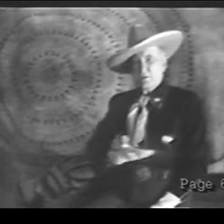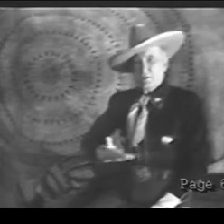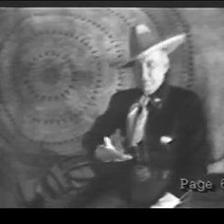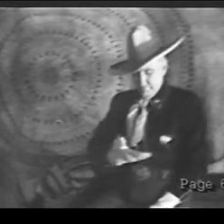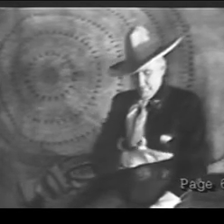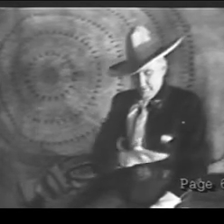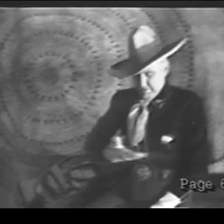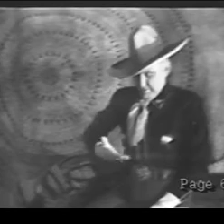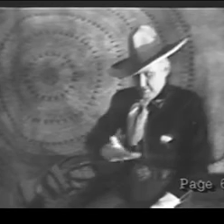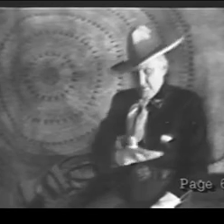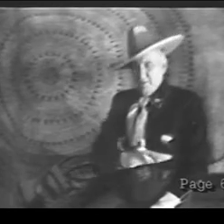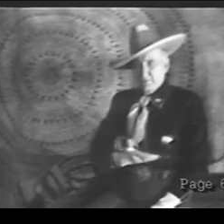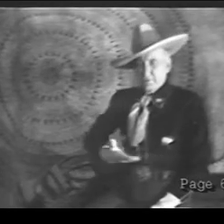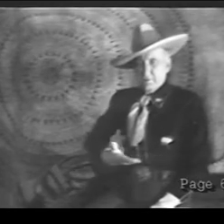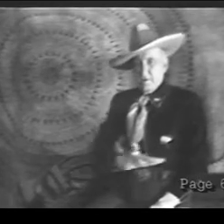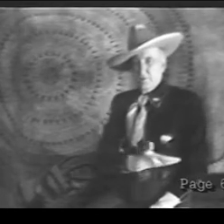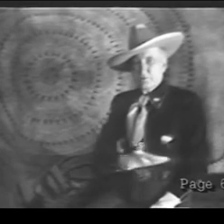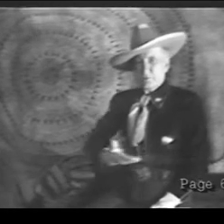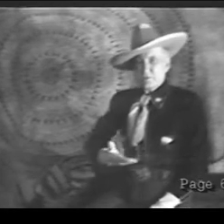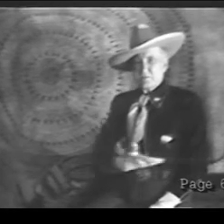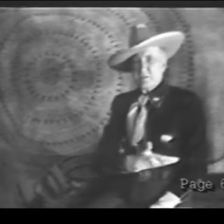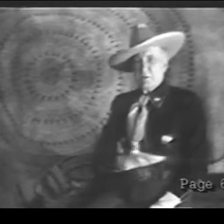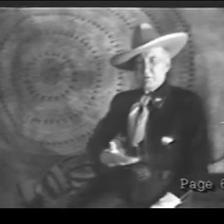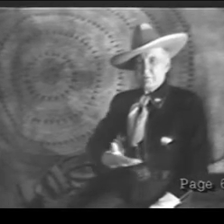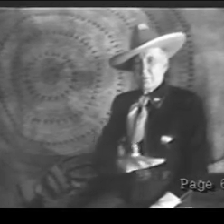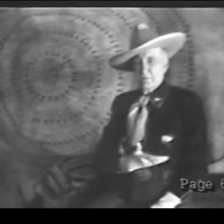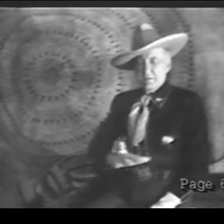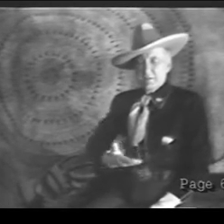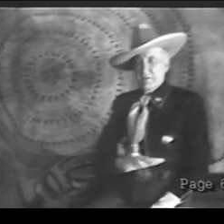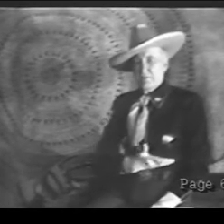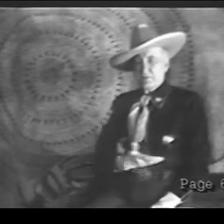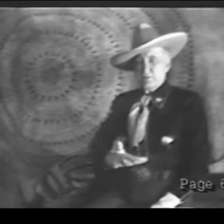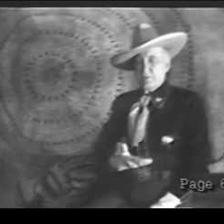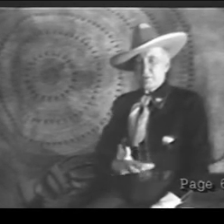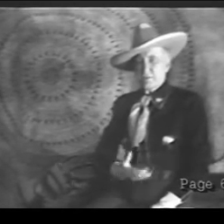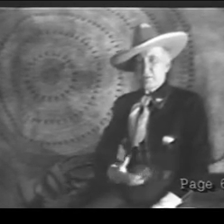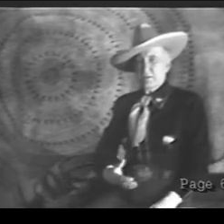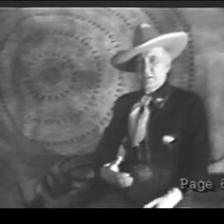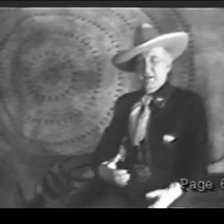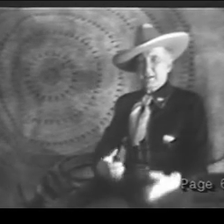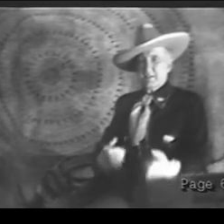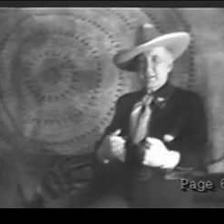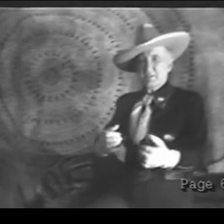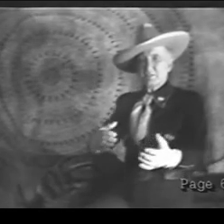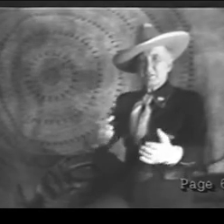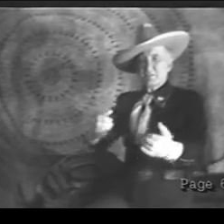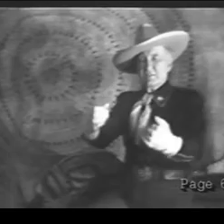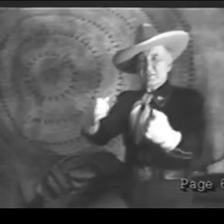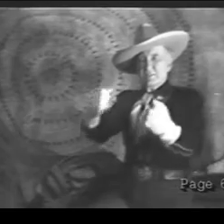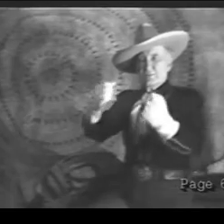hunger. The knife cutting you across the stomach. And the knife cuts you across there, and it kills in your